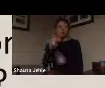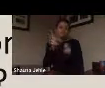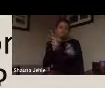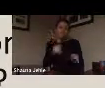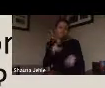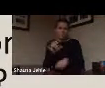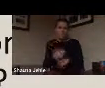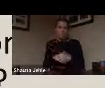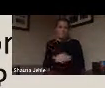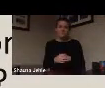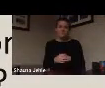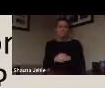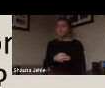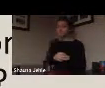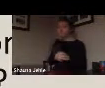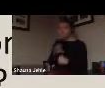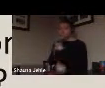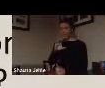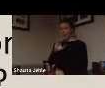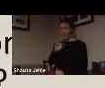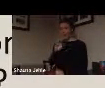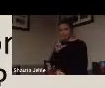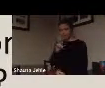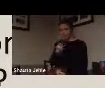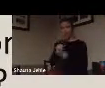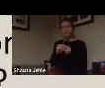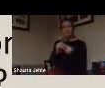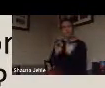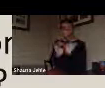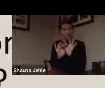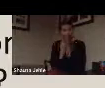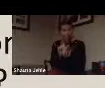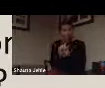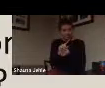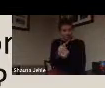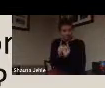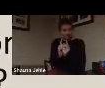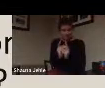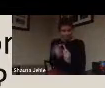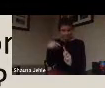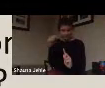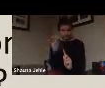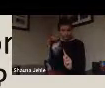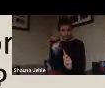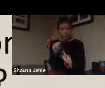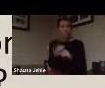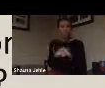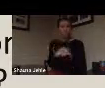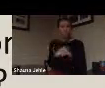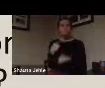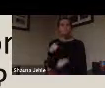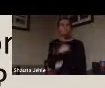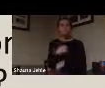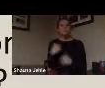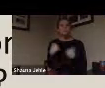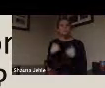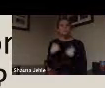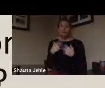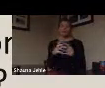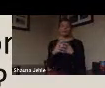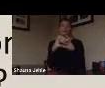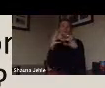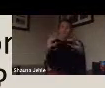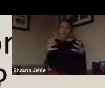for the translation of scripture, so there's, we have a tremendous amount of